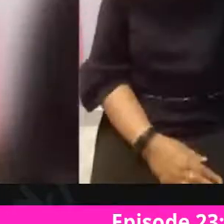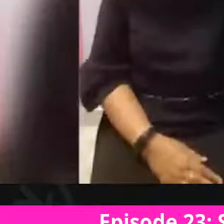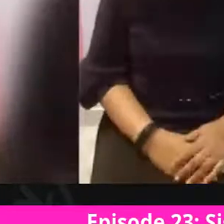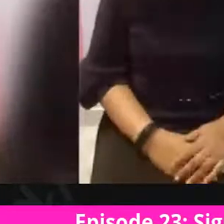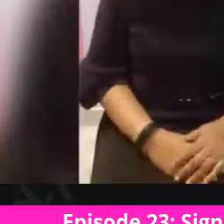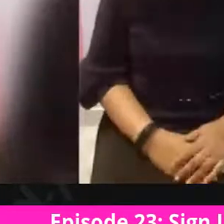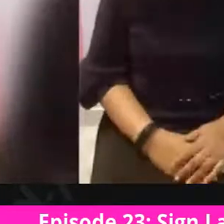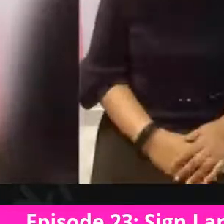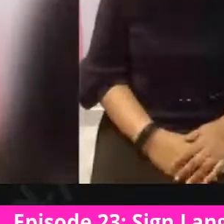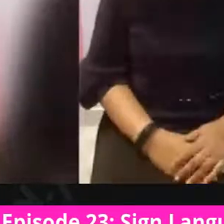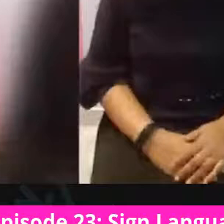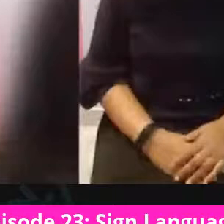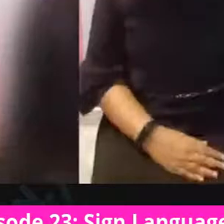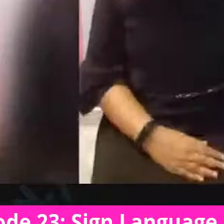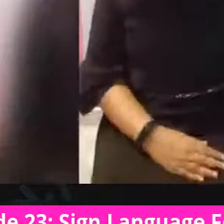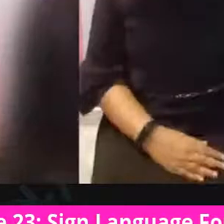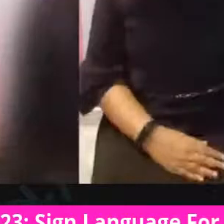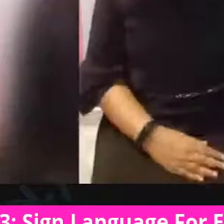beg,